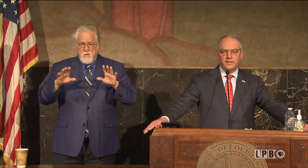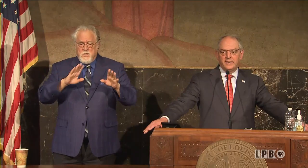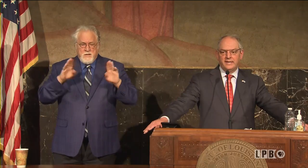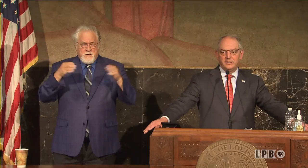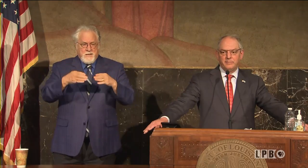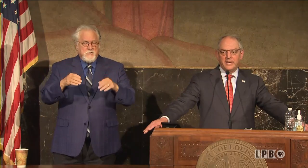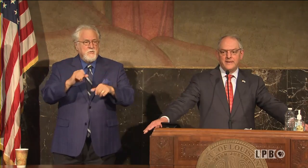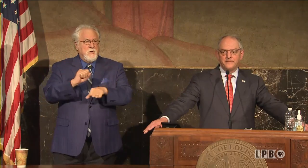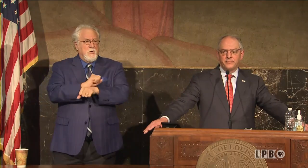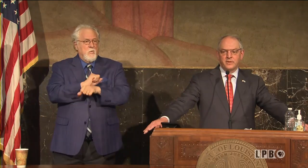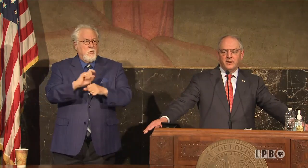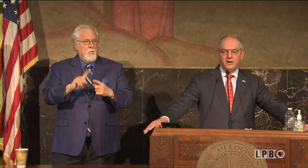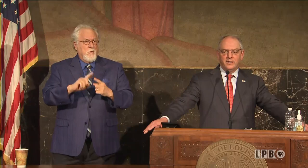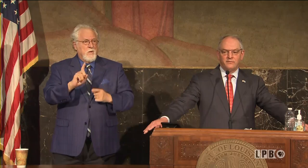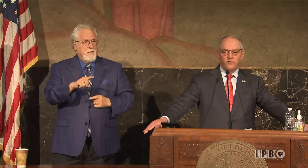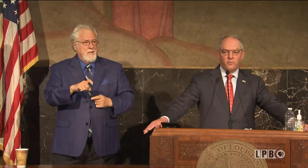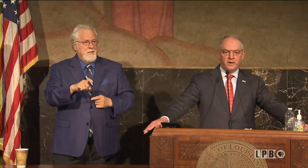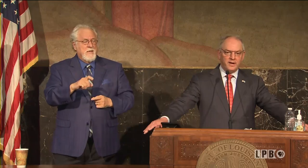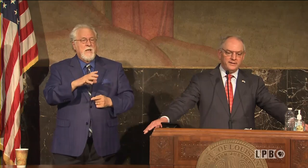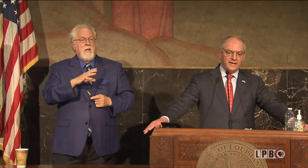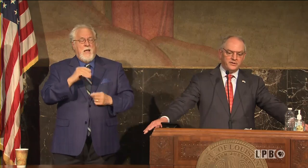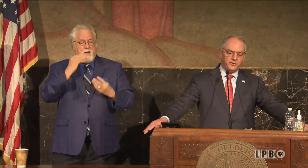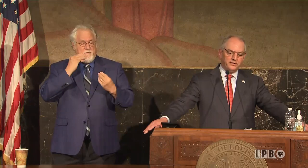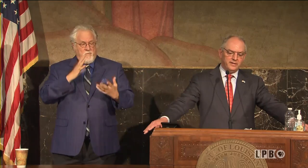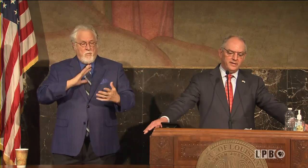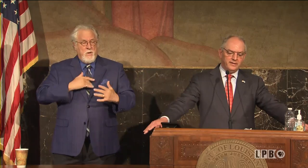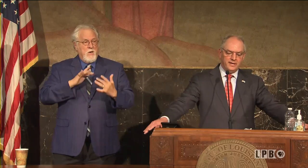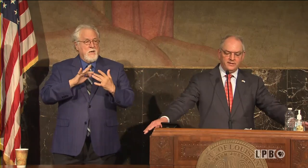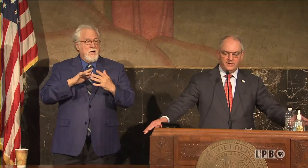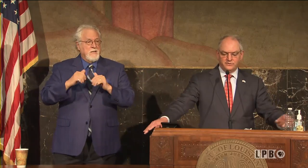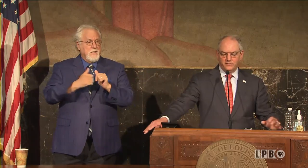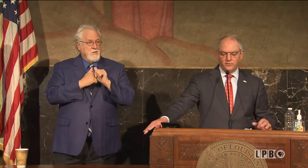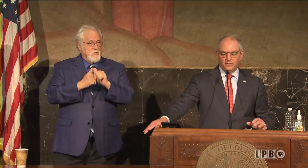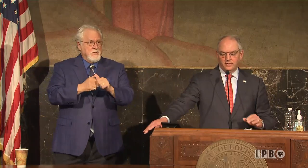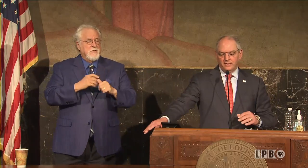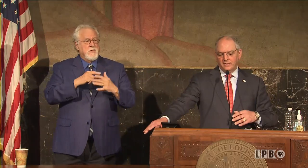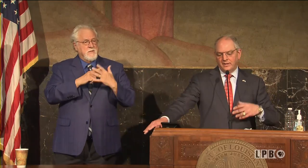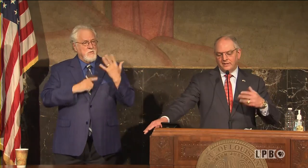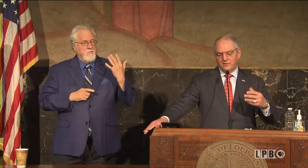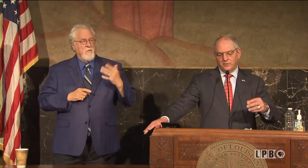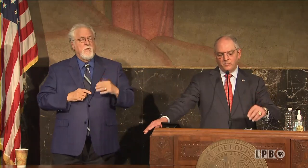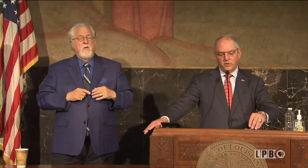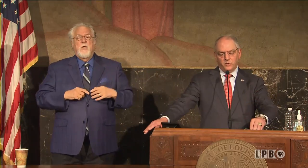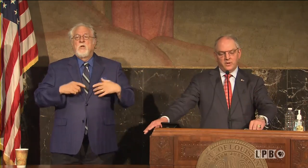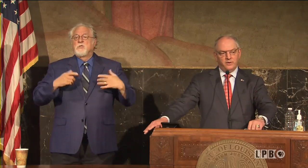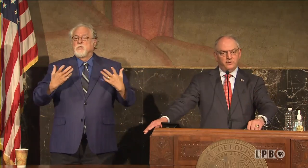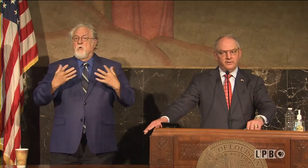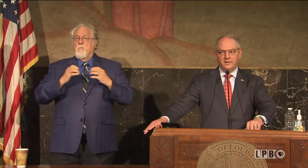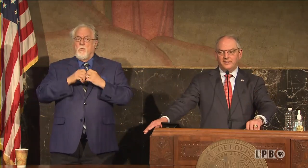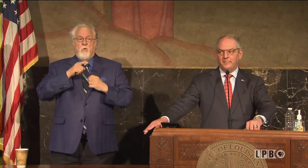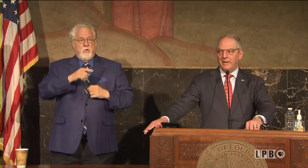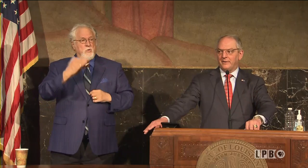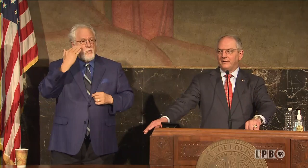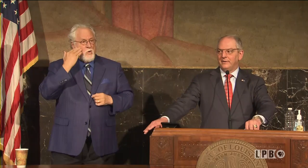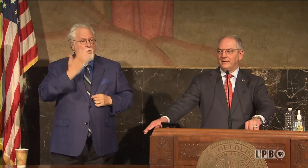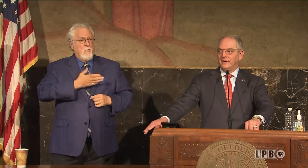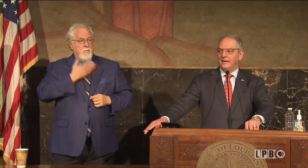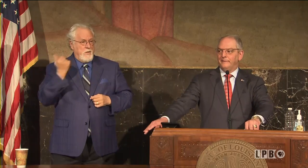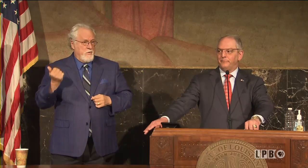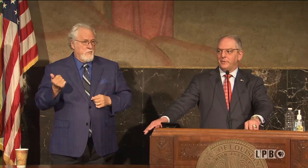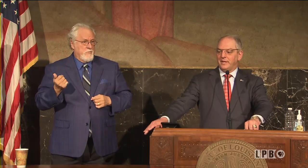efforts where they need to be, inform our contact tracing and so forth. And so the more you know, the